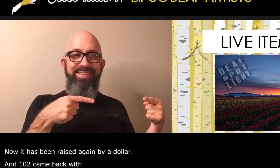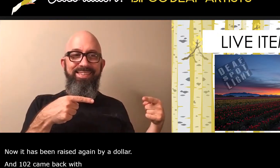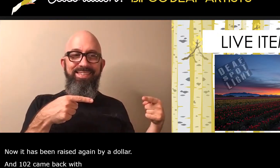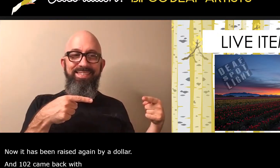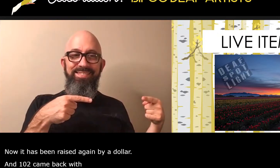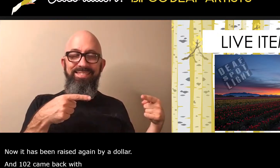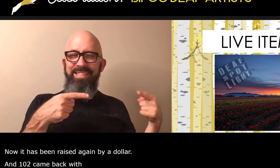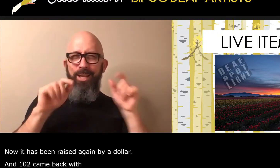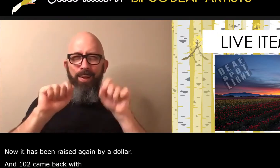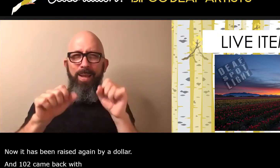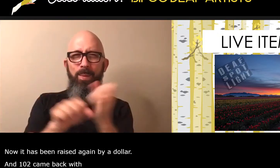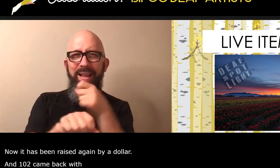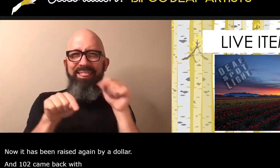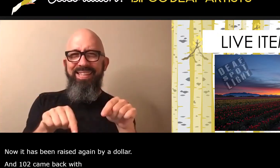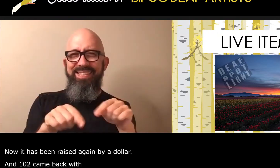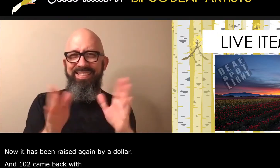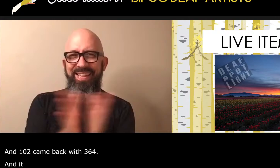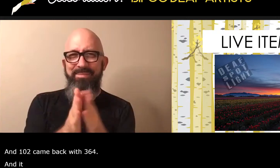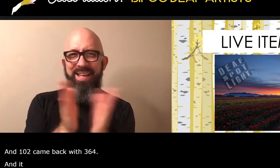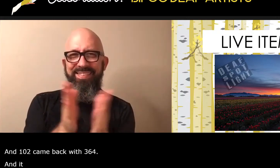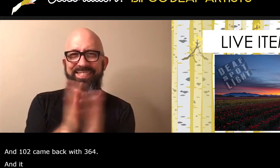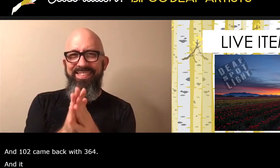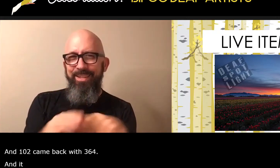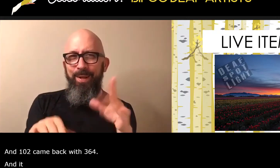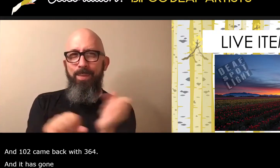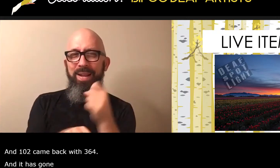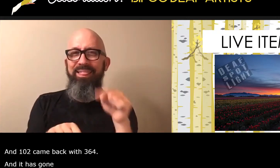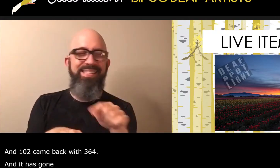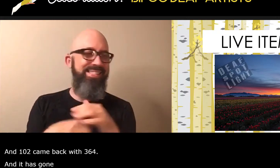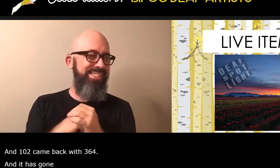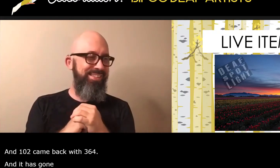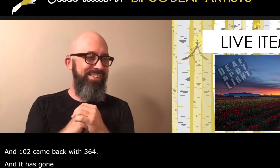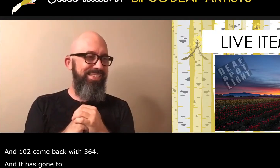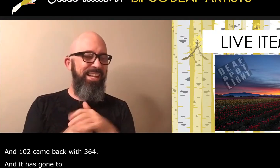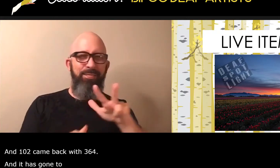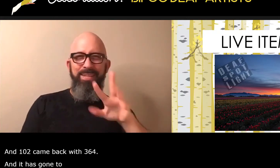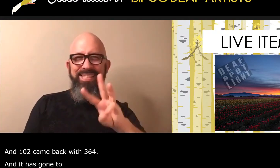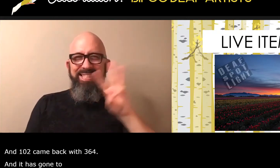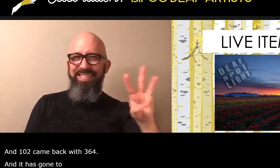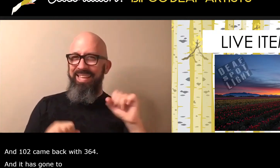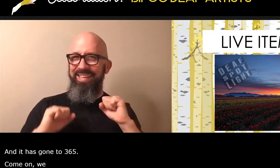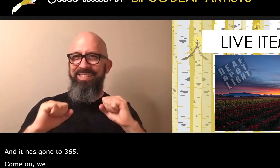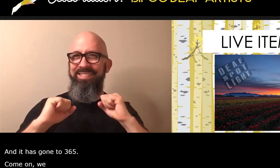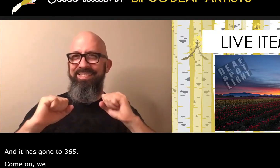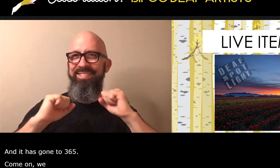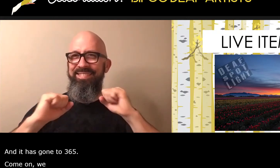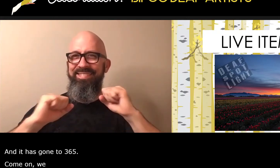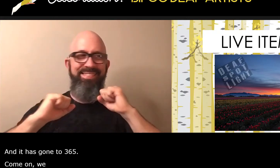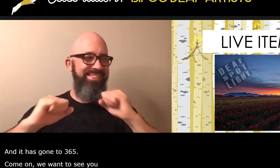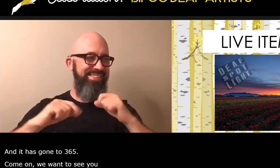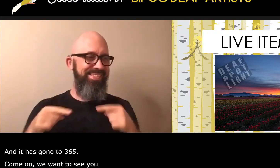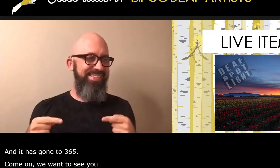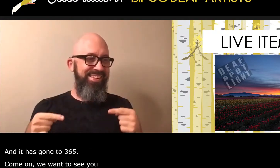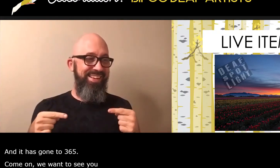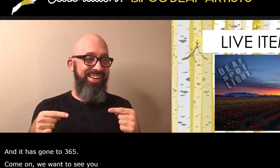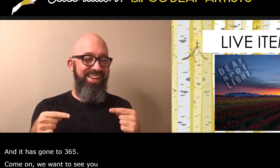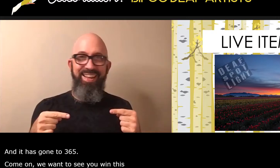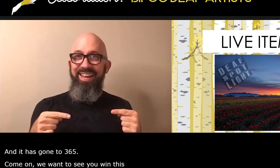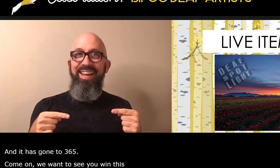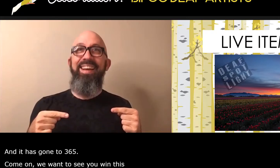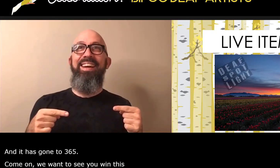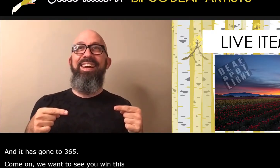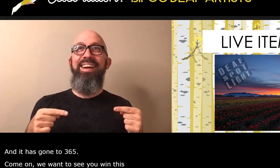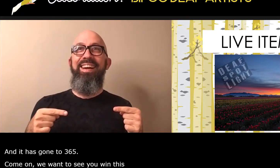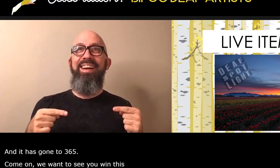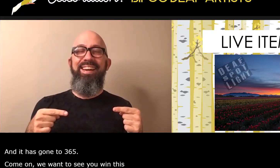And it's gone to 365. Come on, we want to see you win this, someone. 366, yes, you can, come